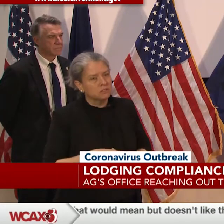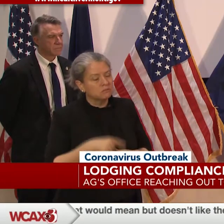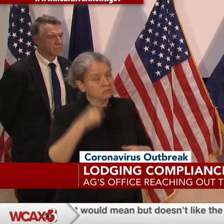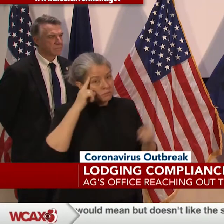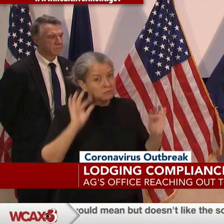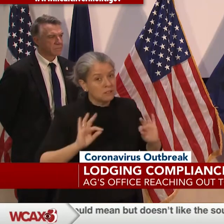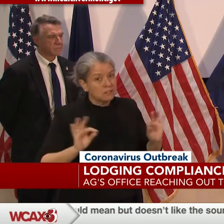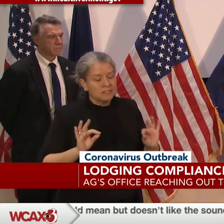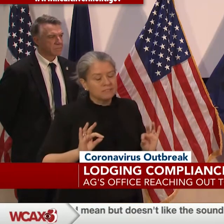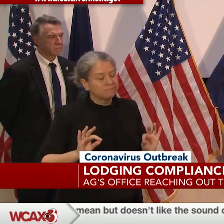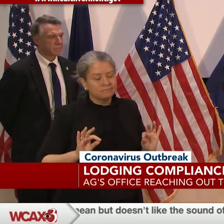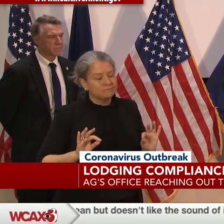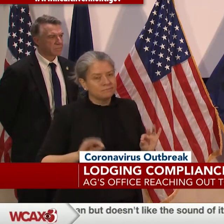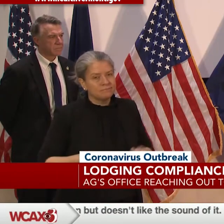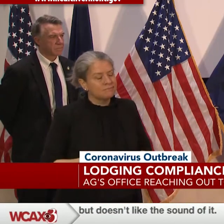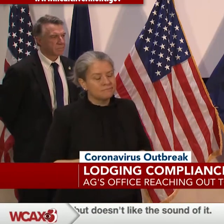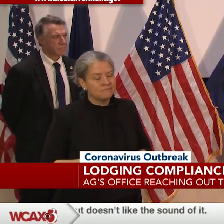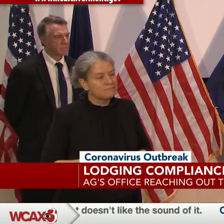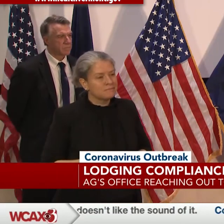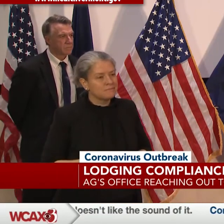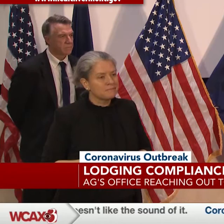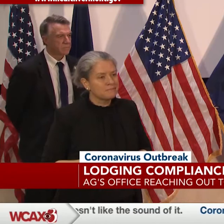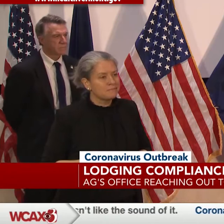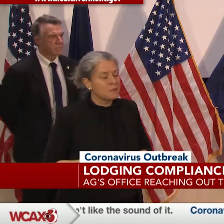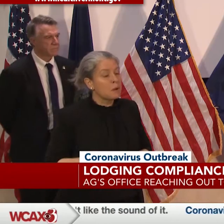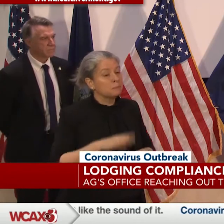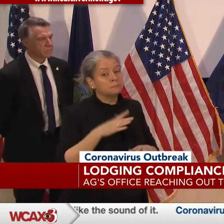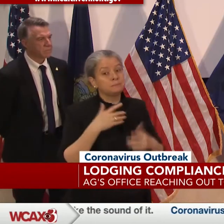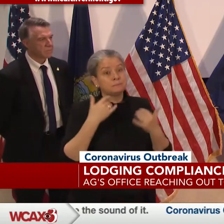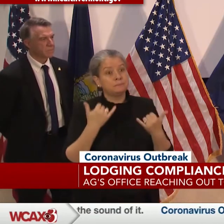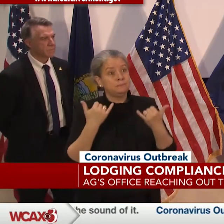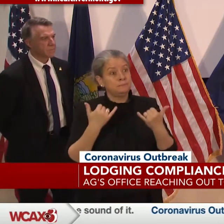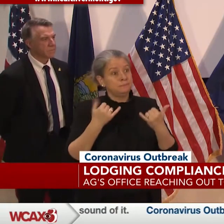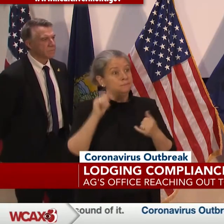possible. Now, regarding the most recent executive order,